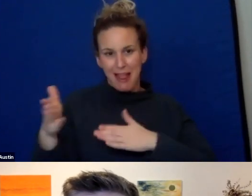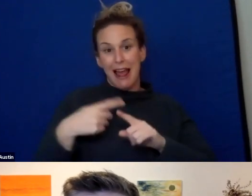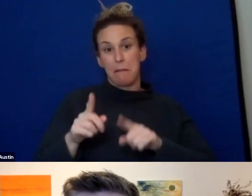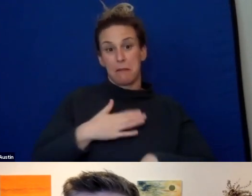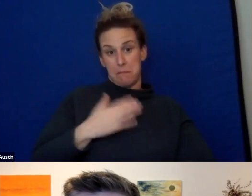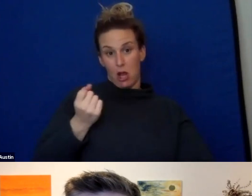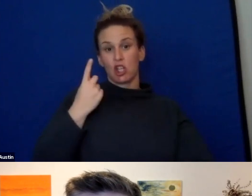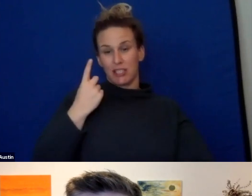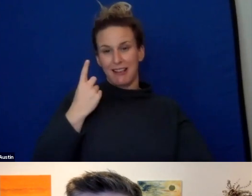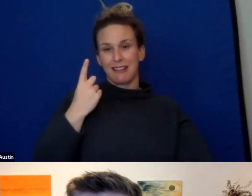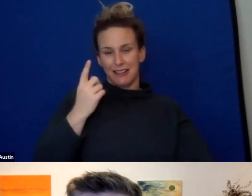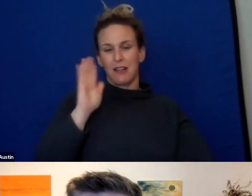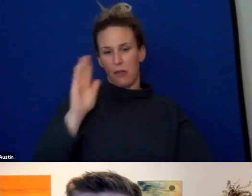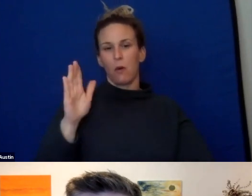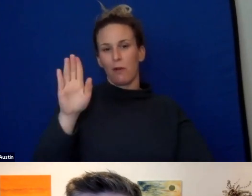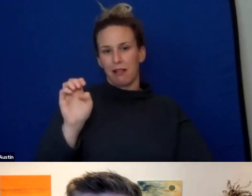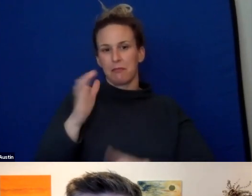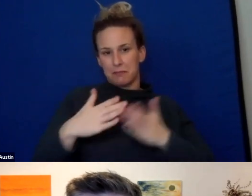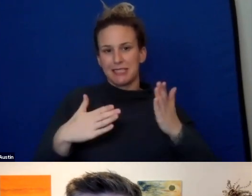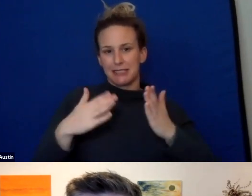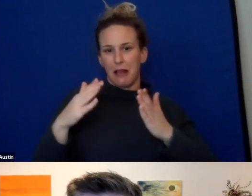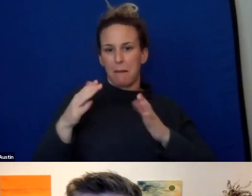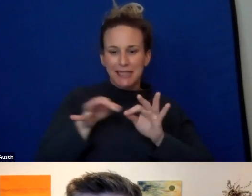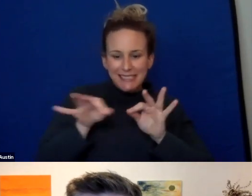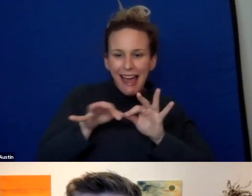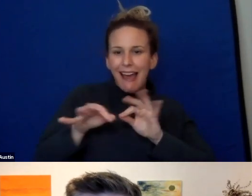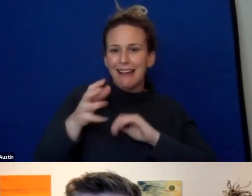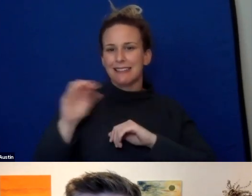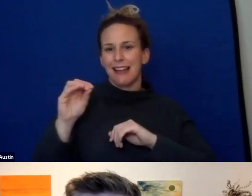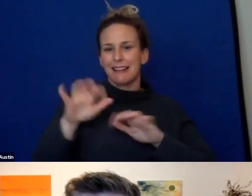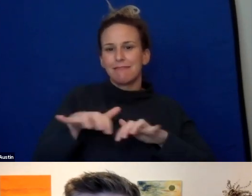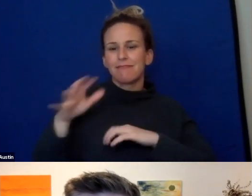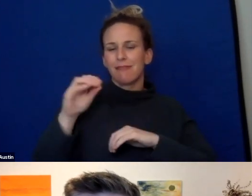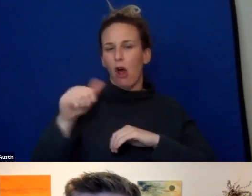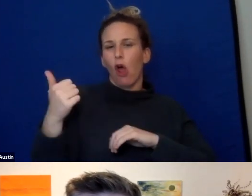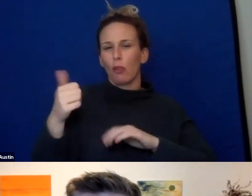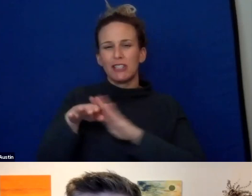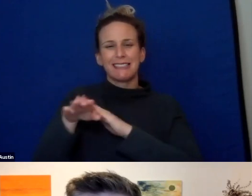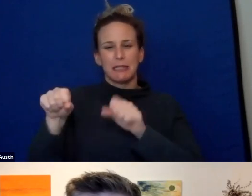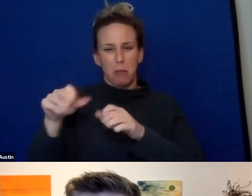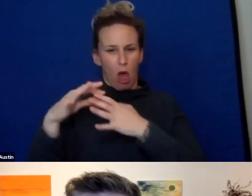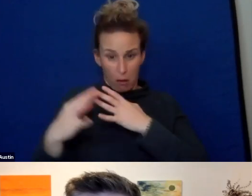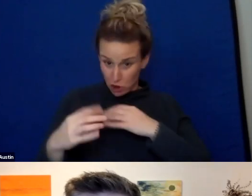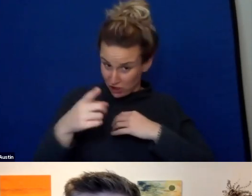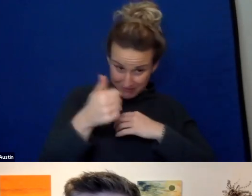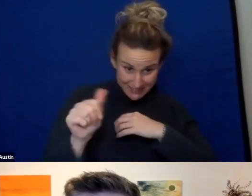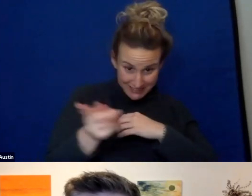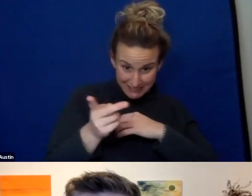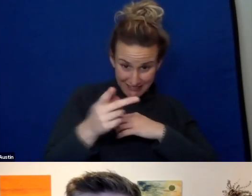understanding is there will be um some text and other accessible options do either of you have more to add on that